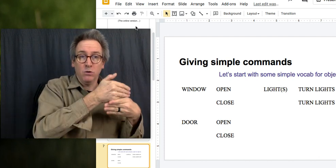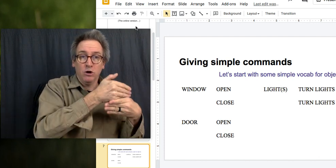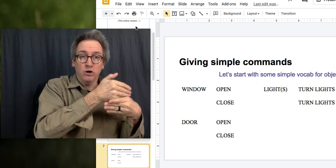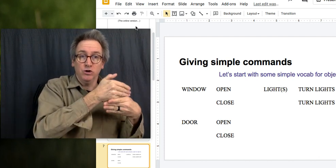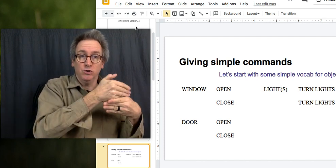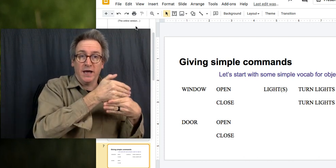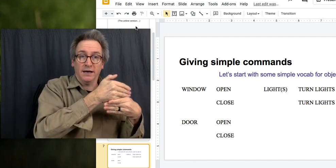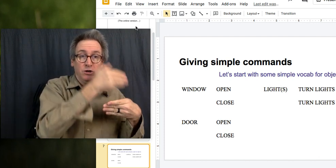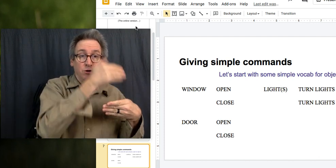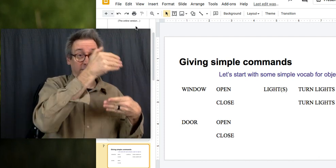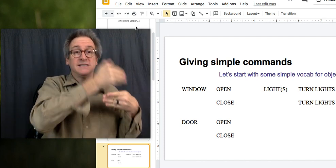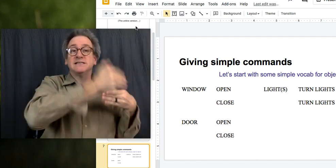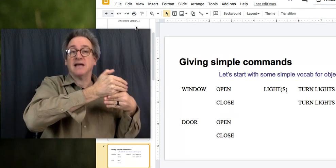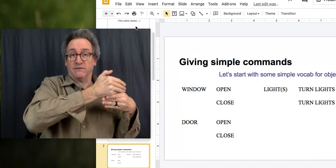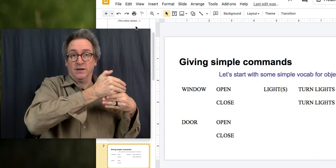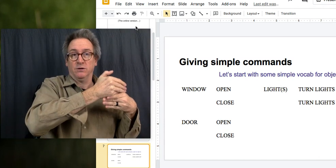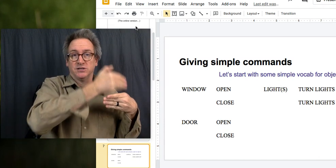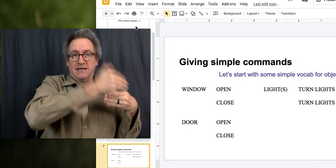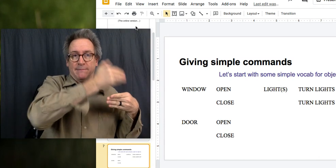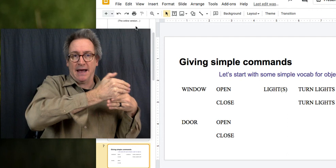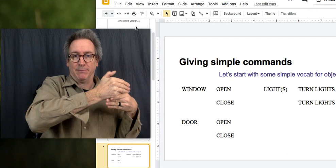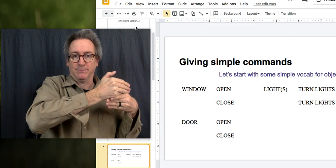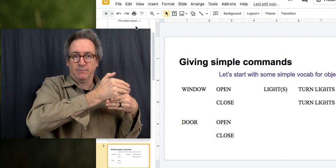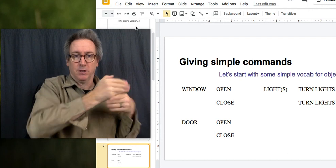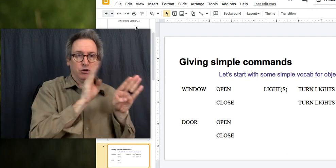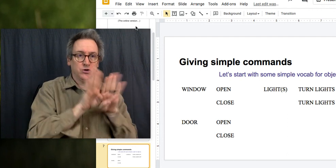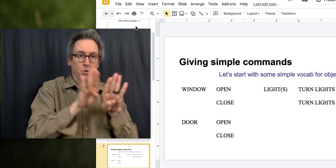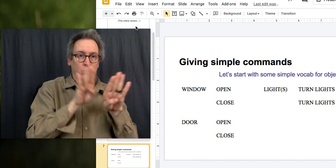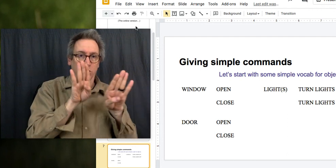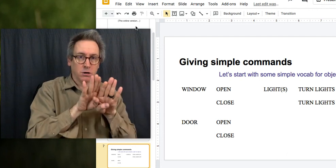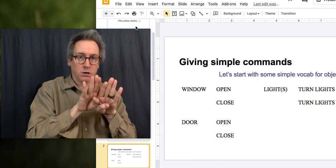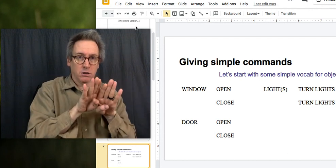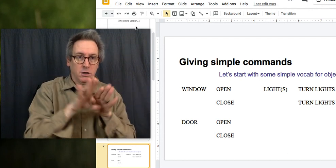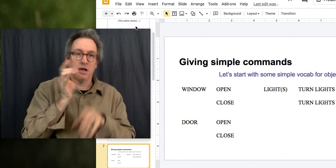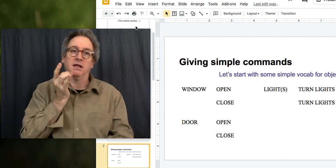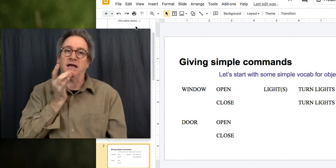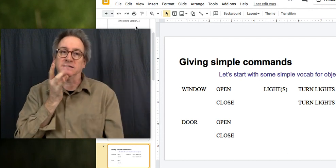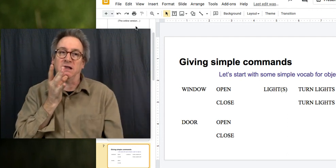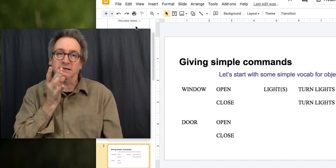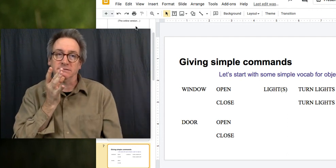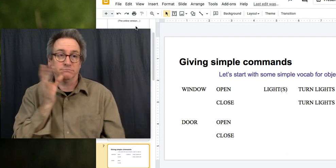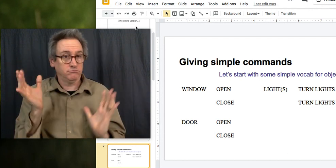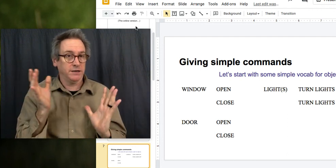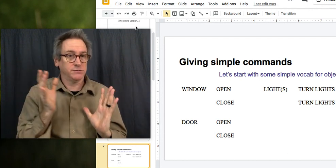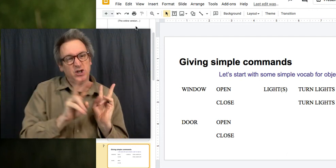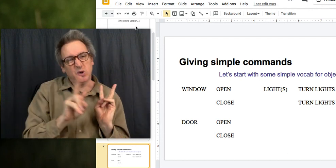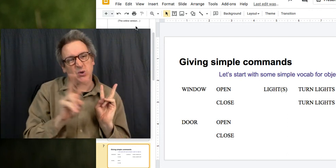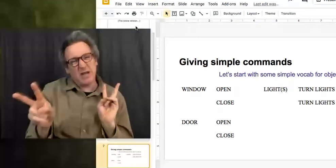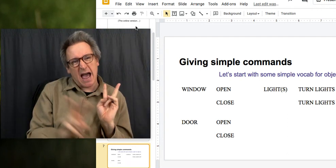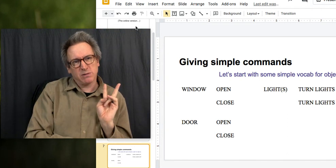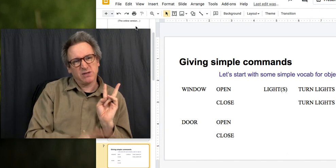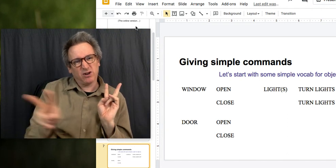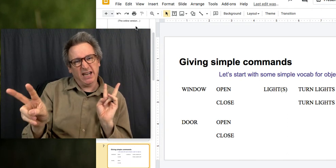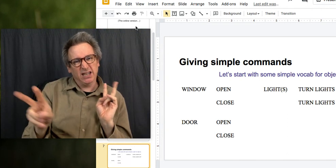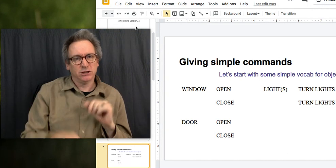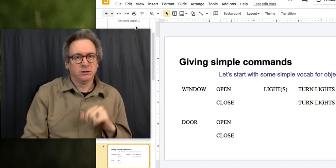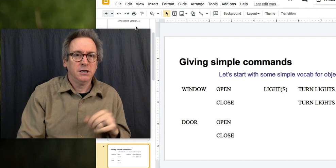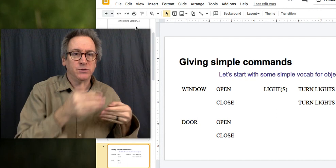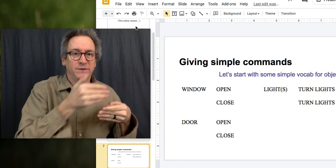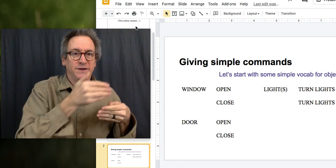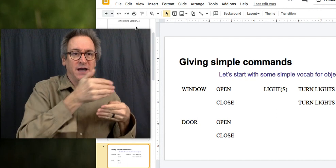window, this is the sign for window. It's tap, tap. Door, light, light. Okay. So 2 taps for